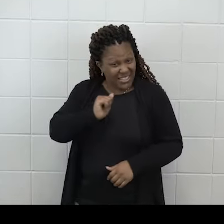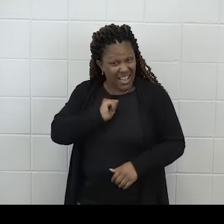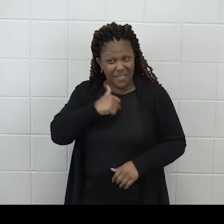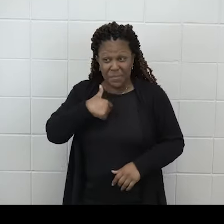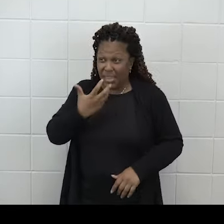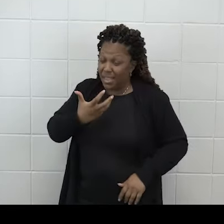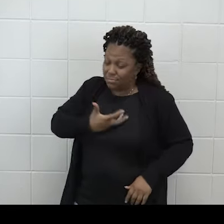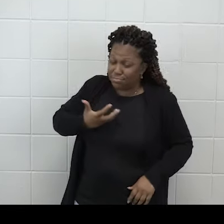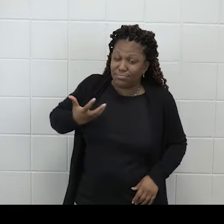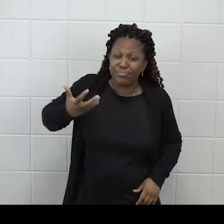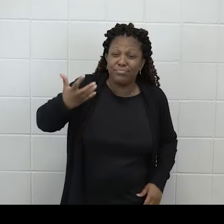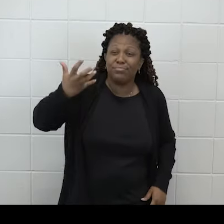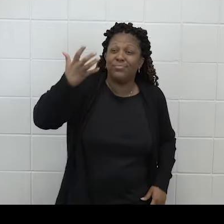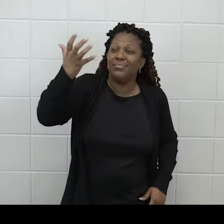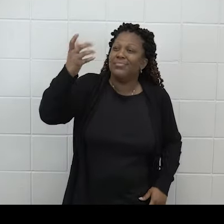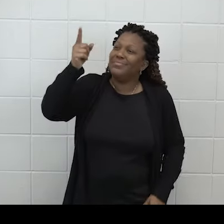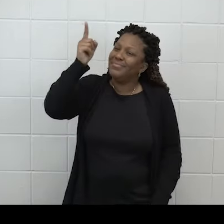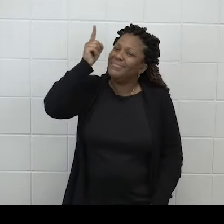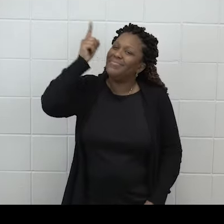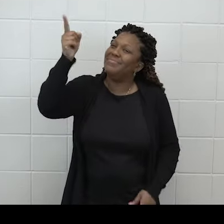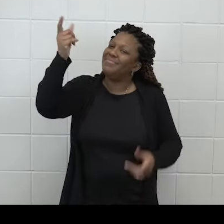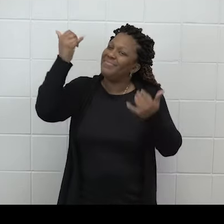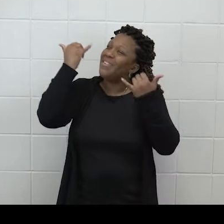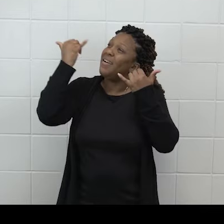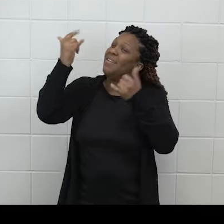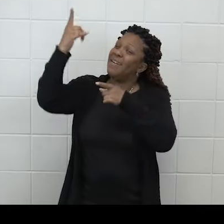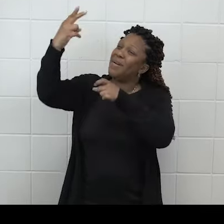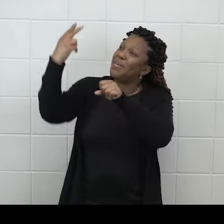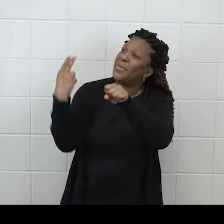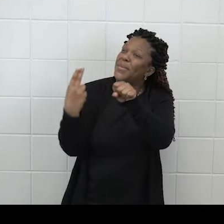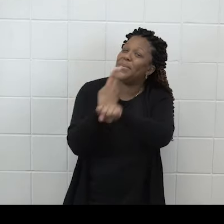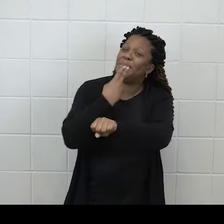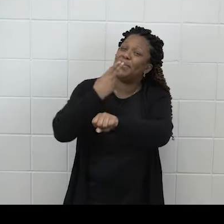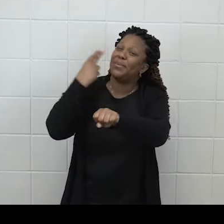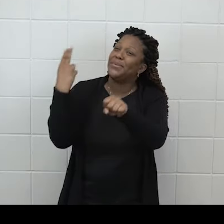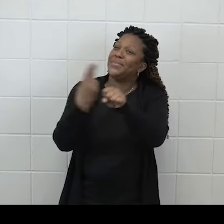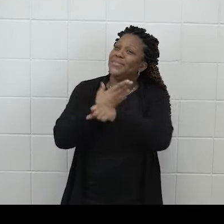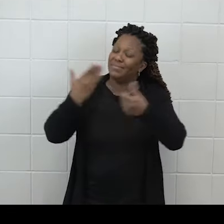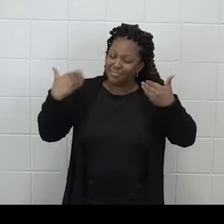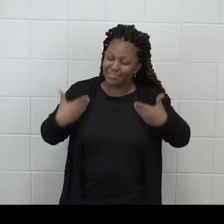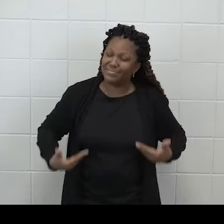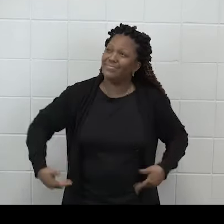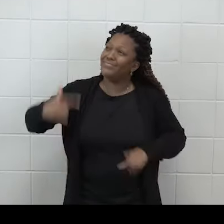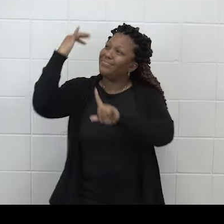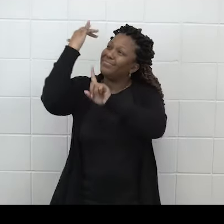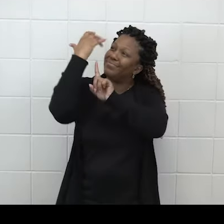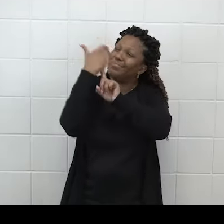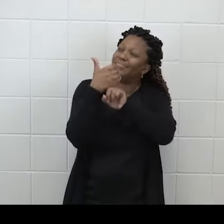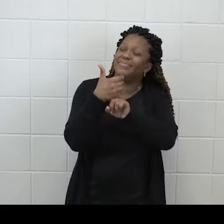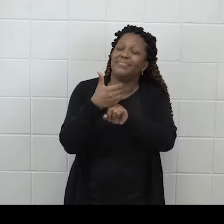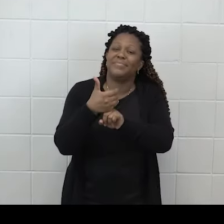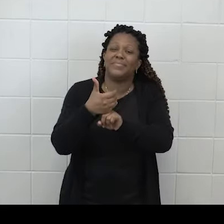give myself away so you can use me, say, I